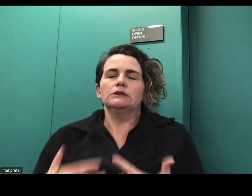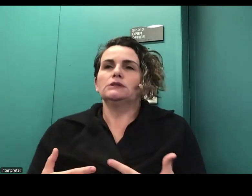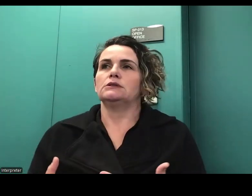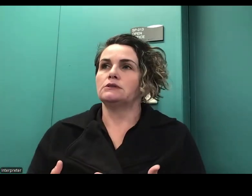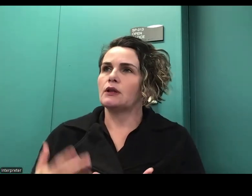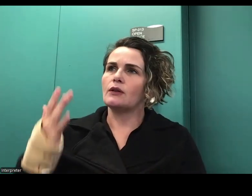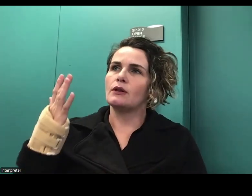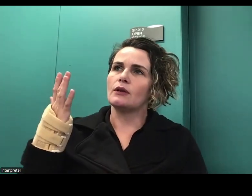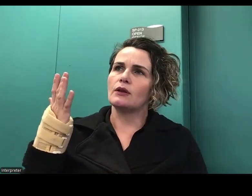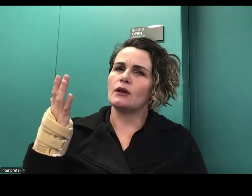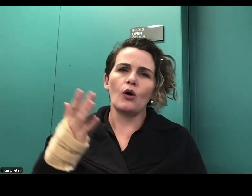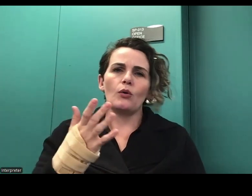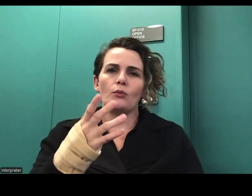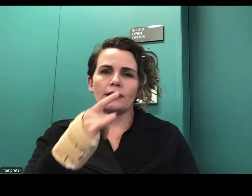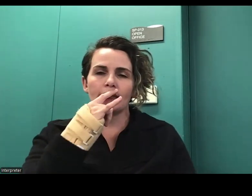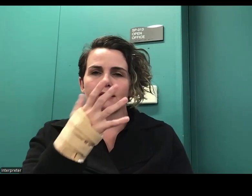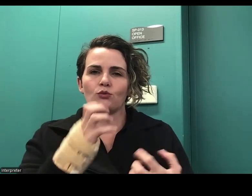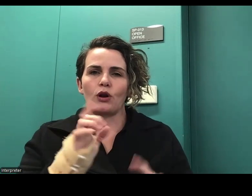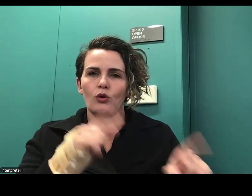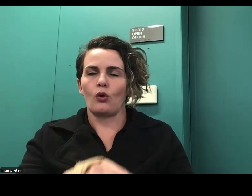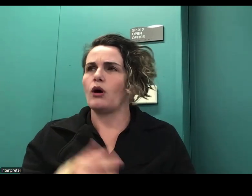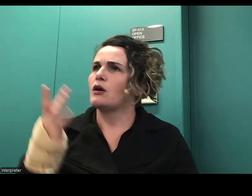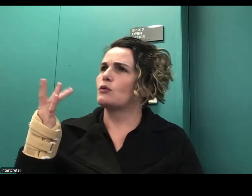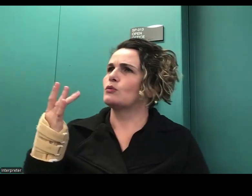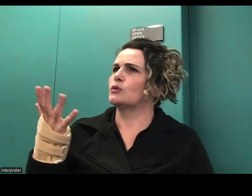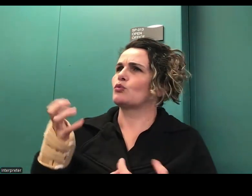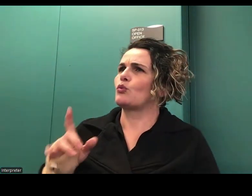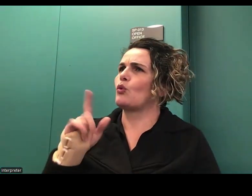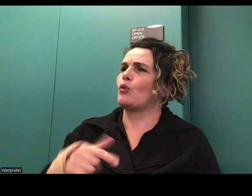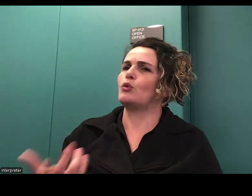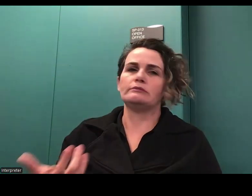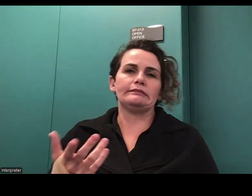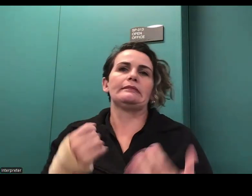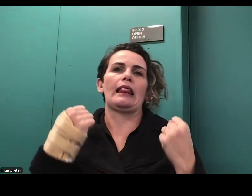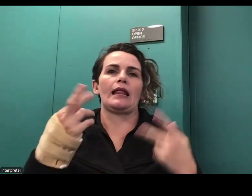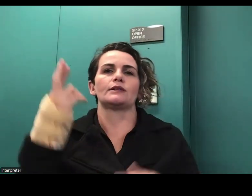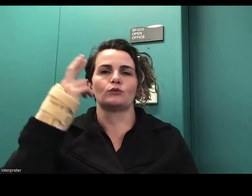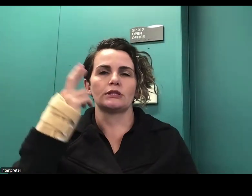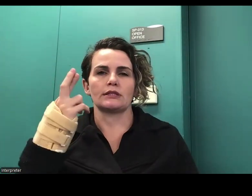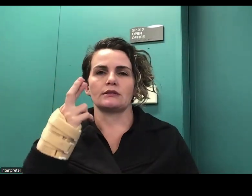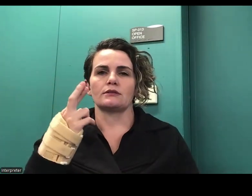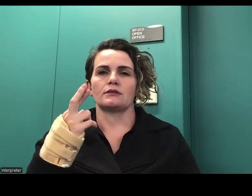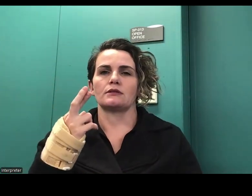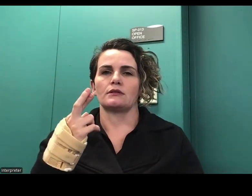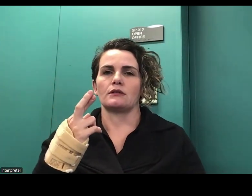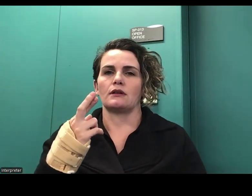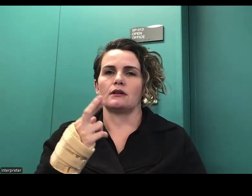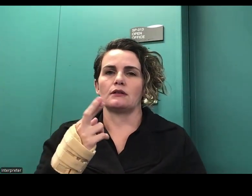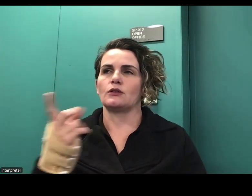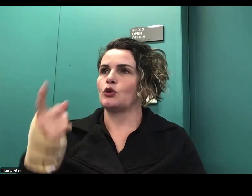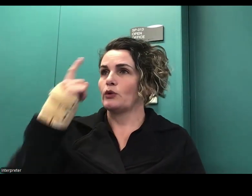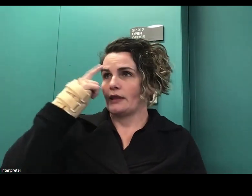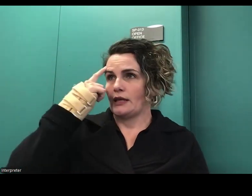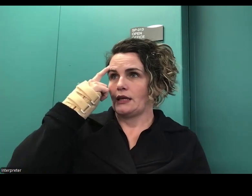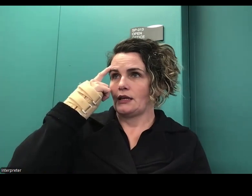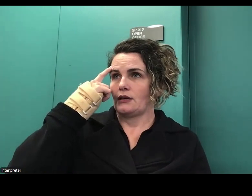there? Lots of reasons. Lots of reasons. Why were they? So you're thinking school wasn't a place they wanted to be, and therefore they felt depressed. So